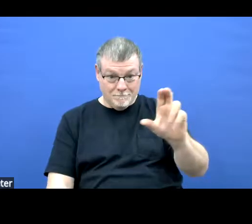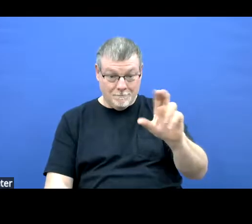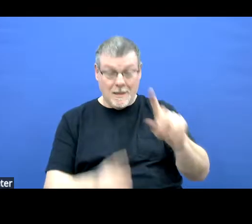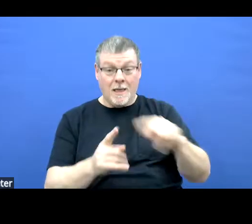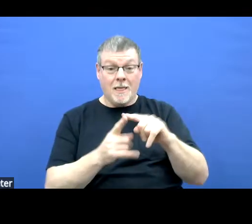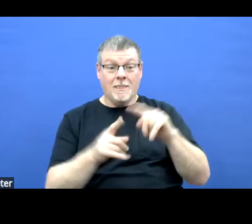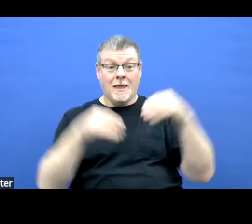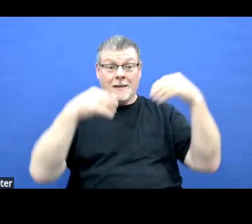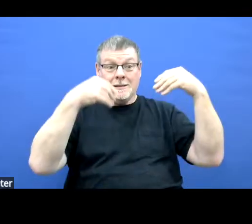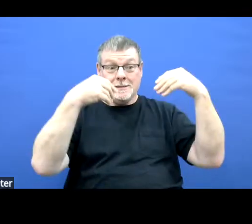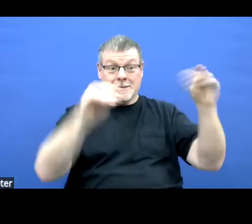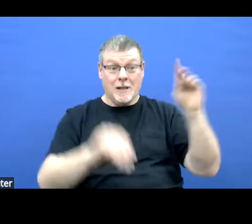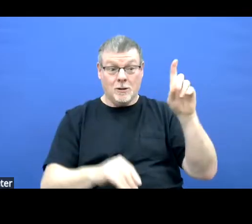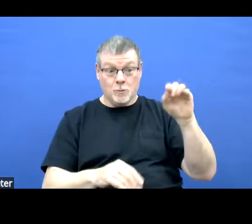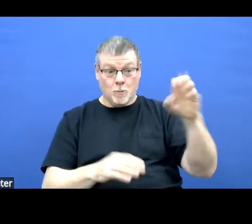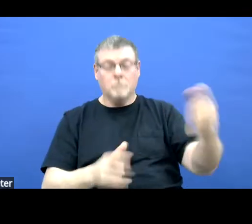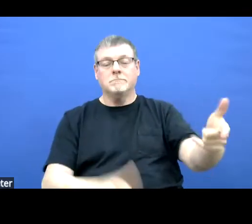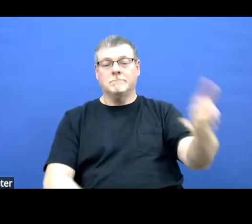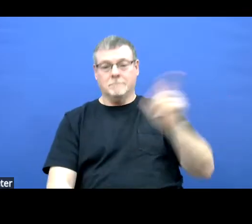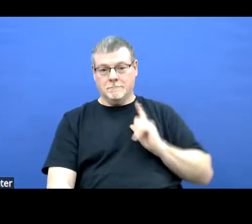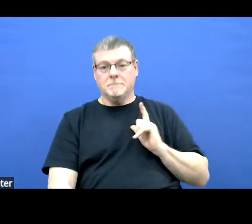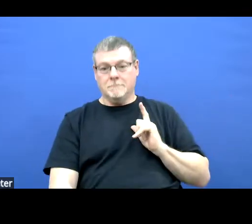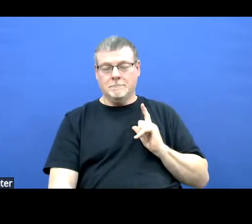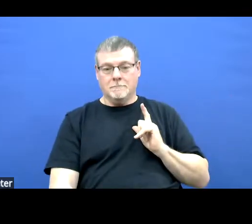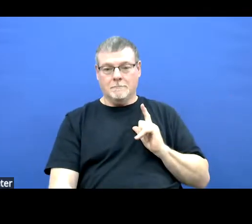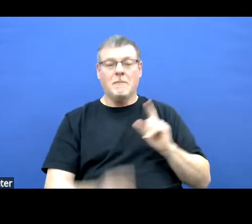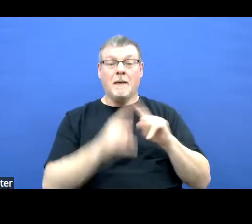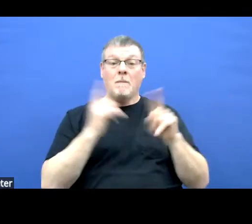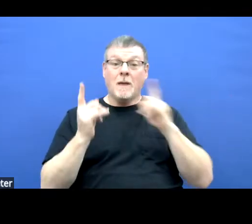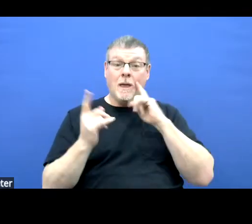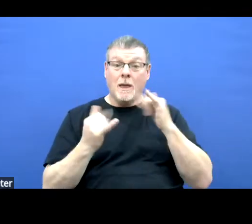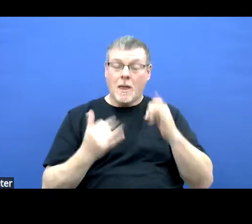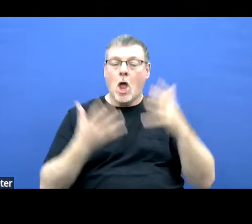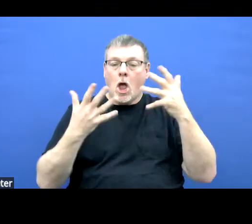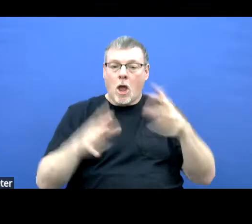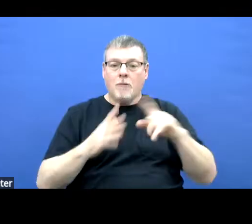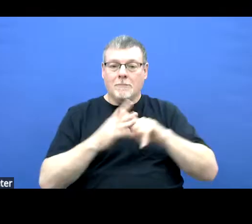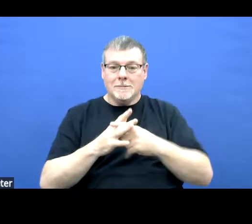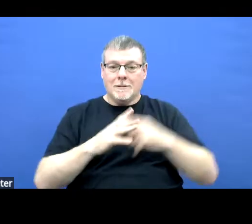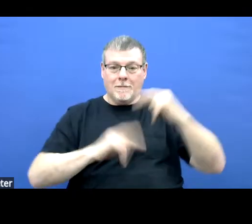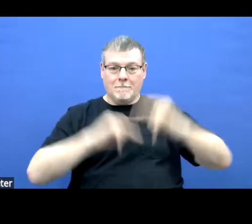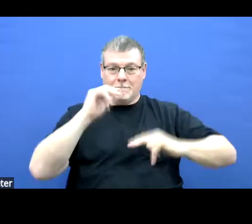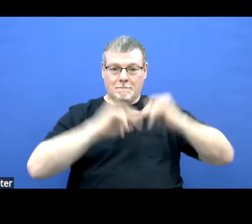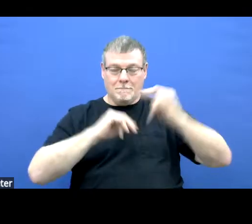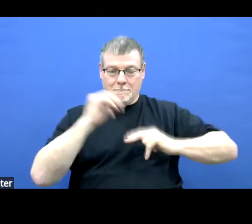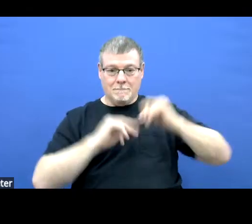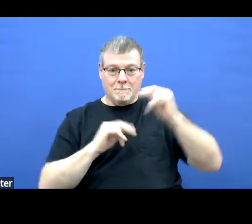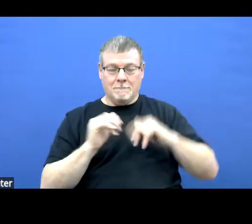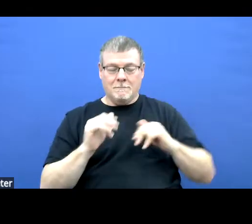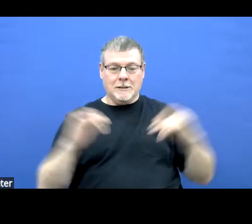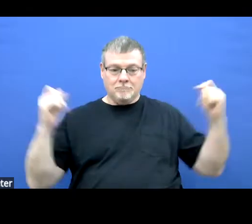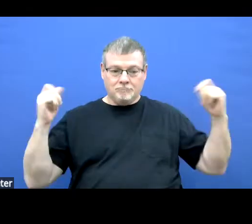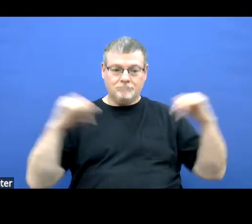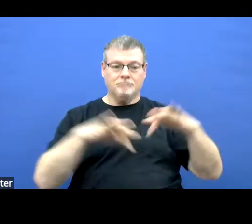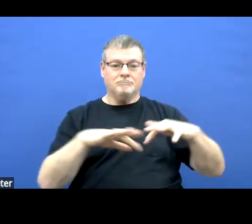dome sells, it would come to us. But this way, they've already started to build up that